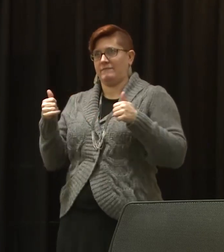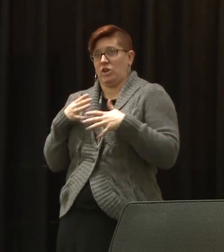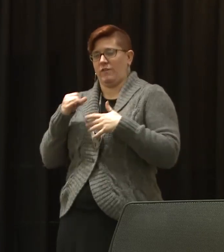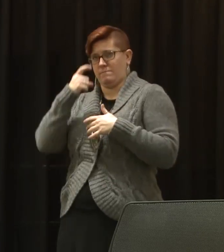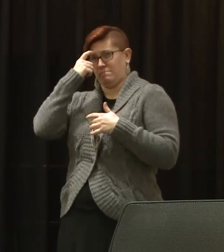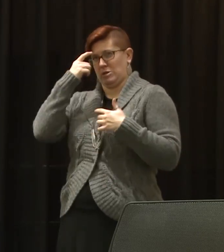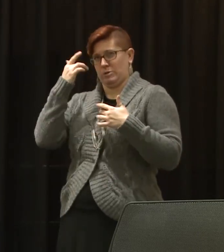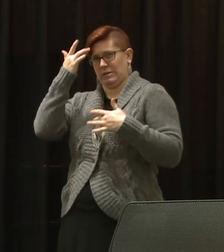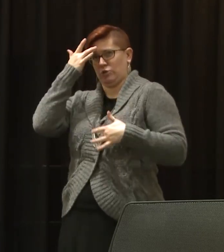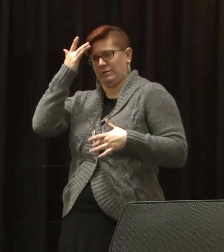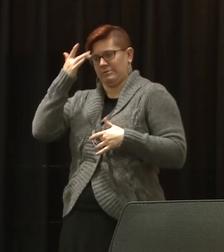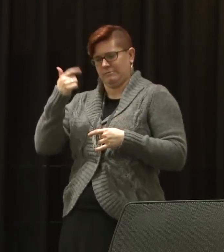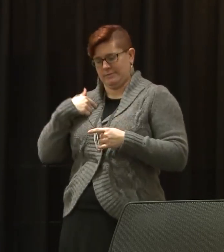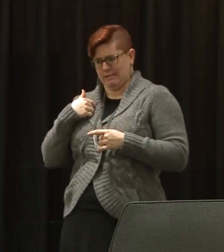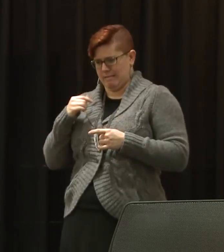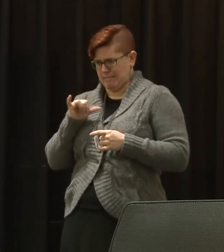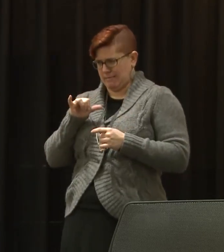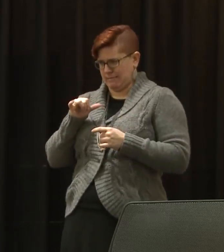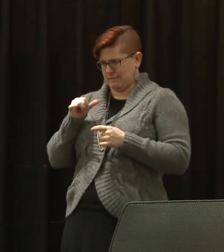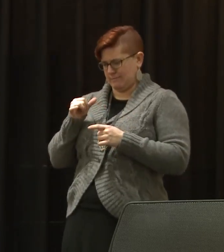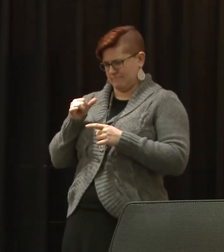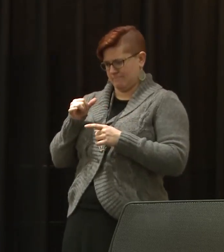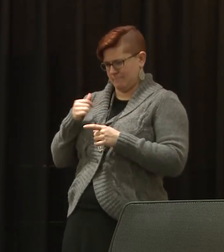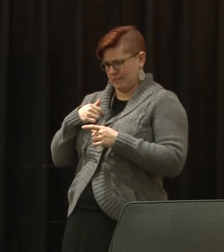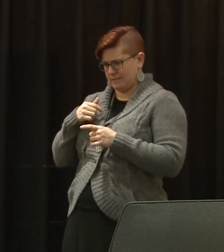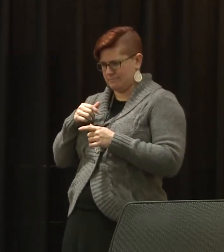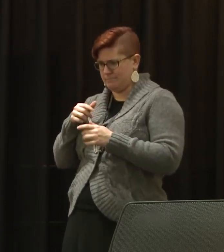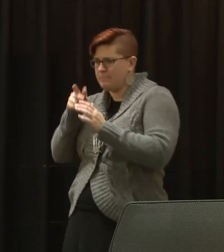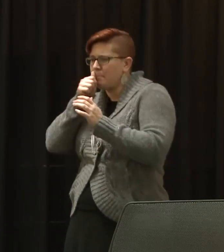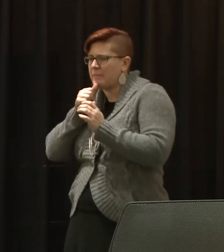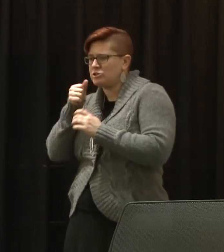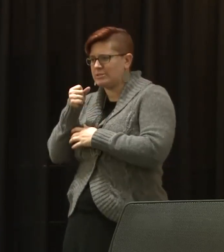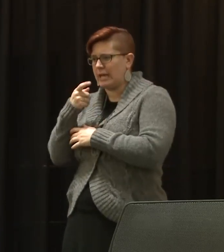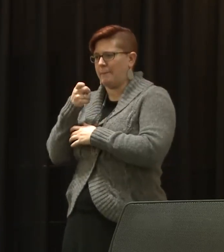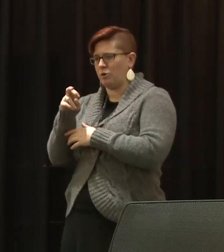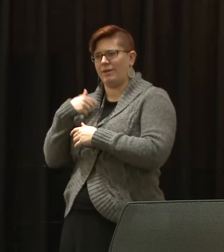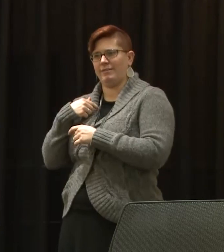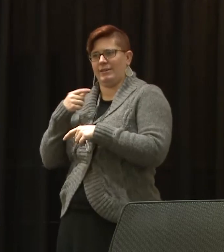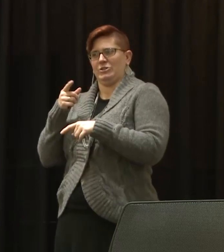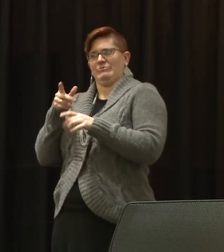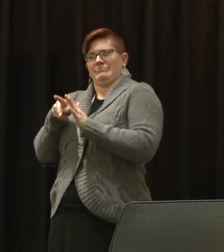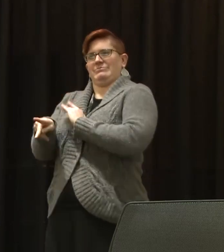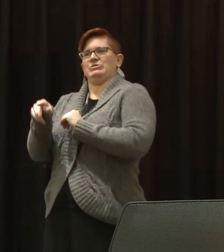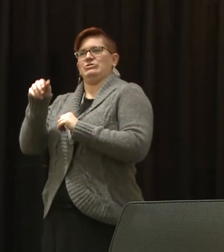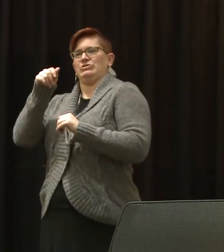I took out that child who couldn't create without his mother's approval. Thank you.